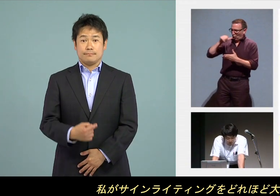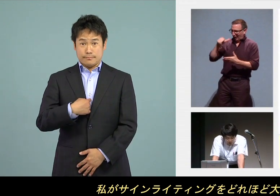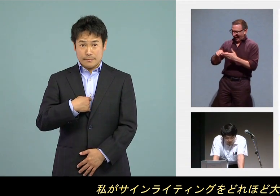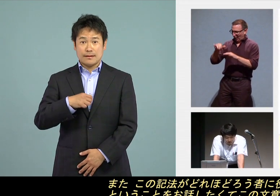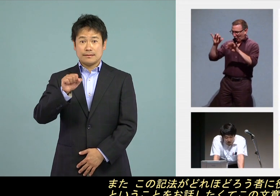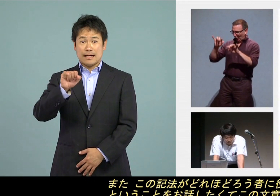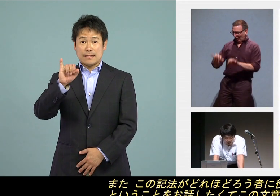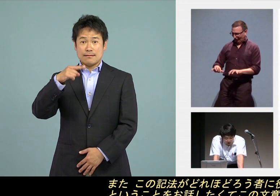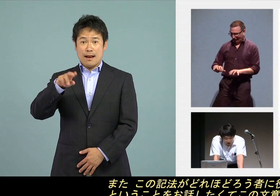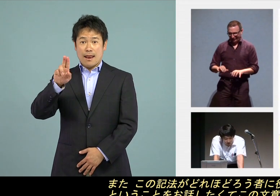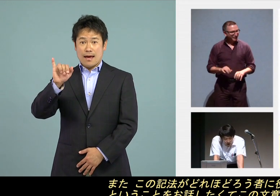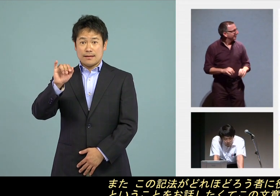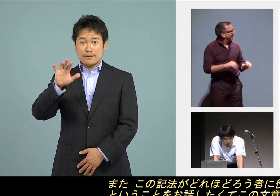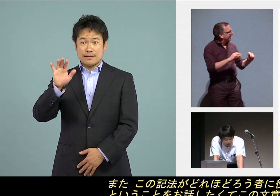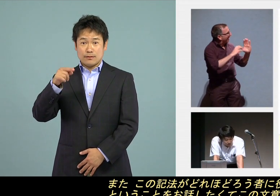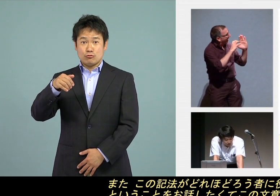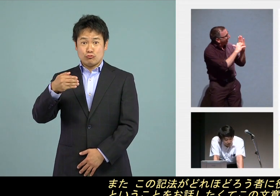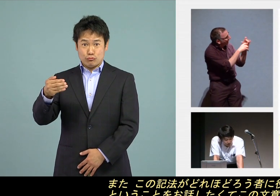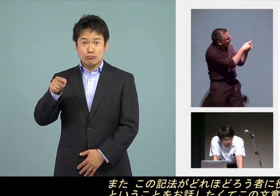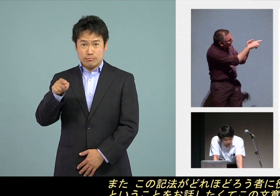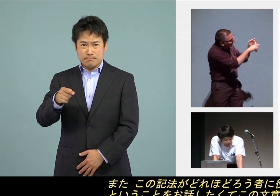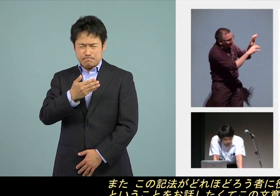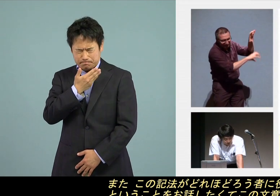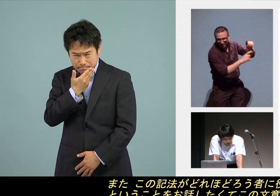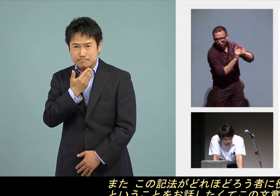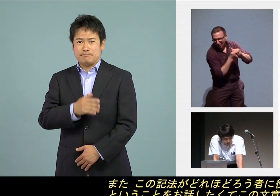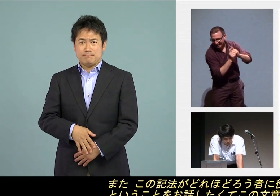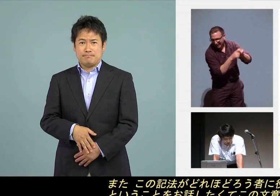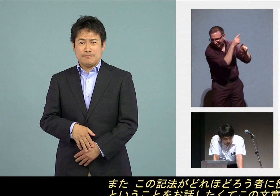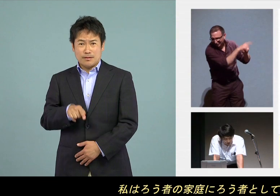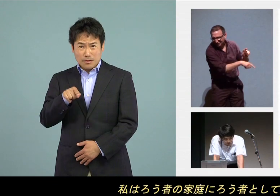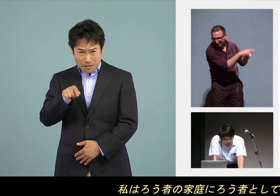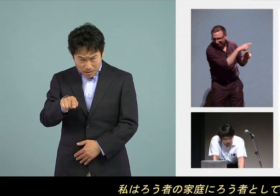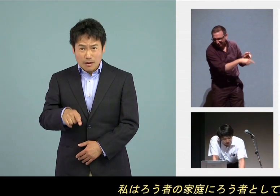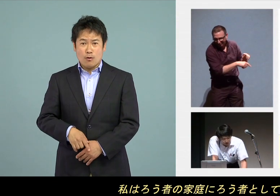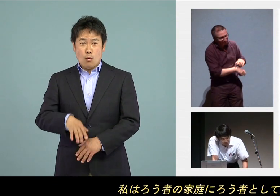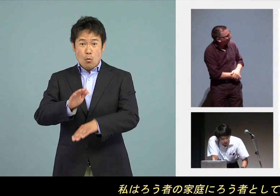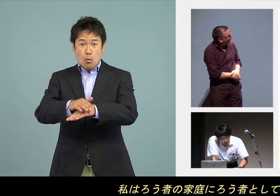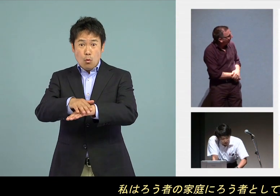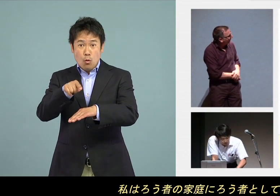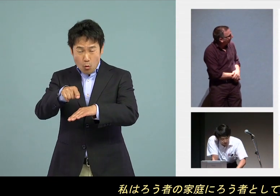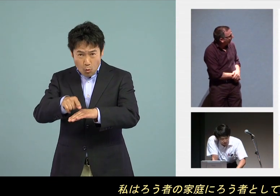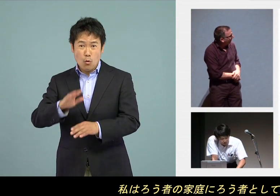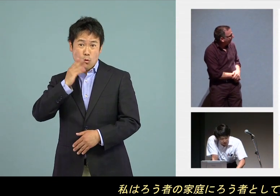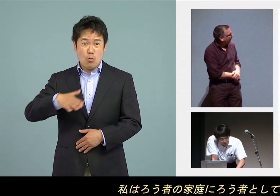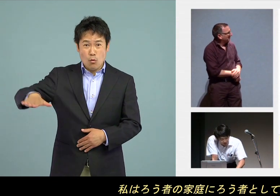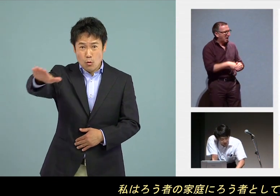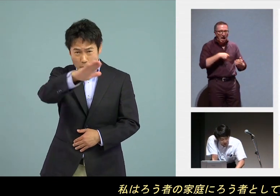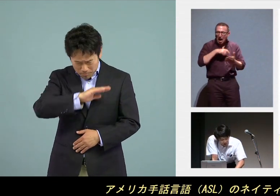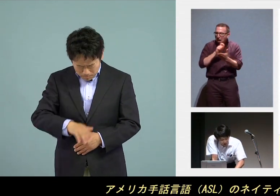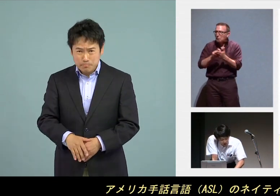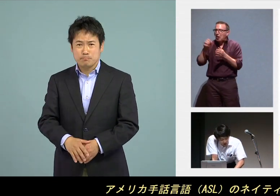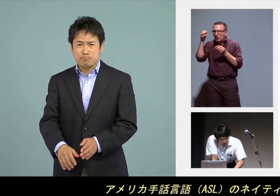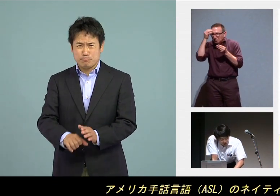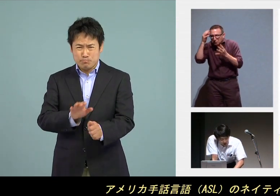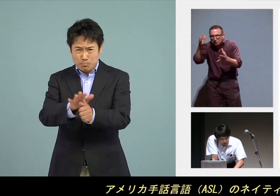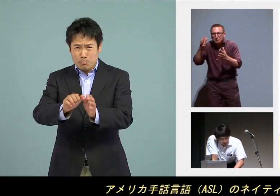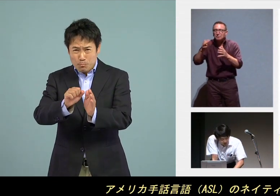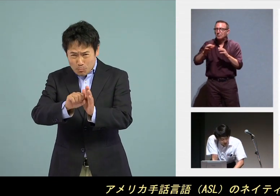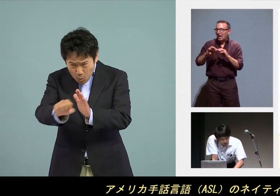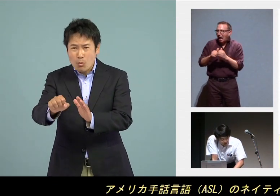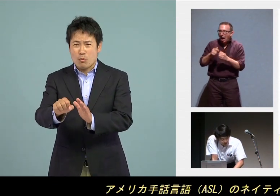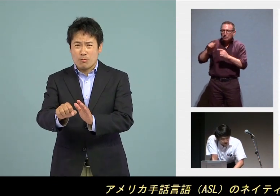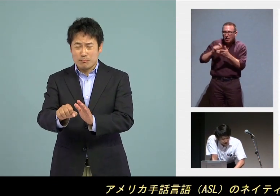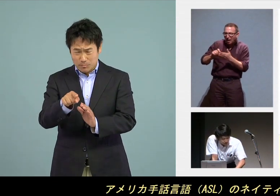I feel about sign writing and how much it can benefit deaf people. I was born deaf to a deaf family, and I